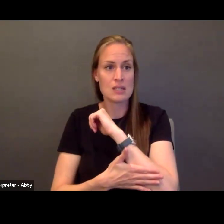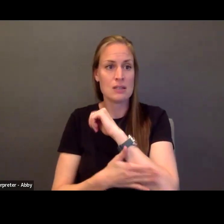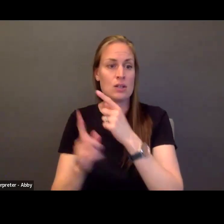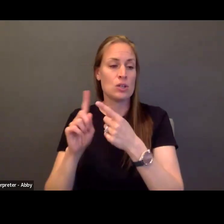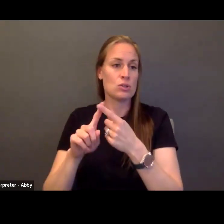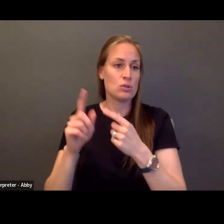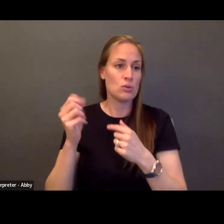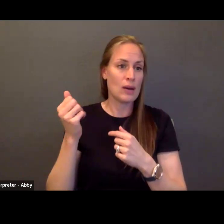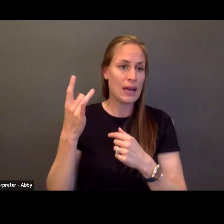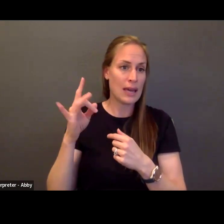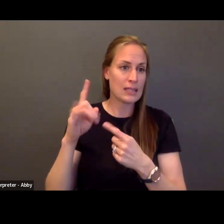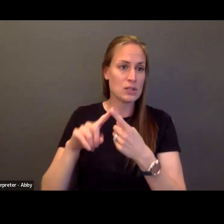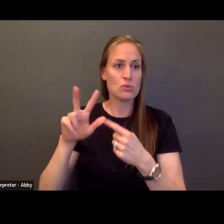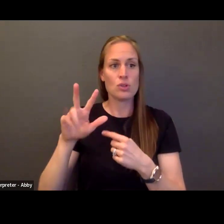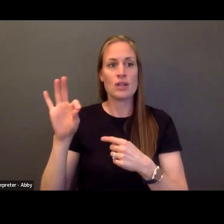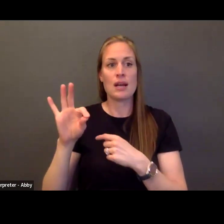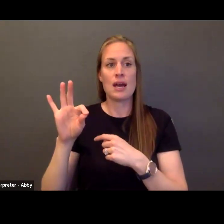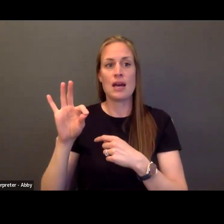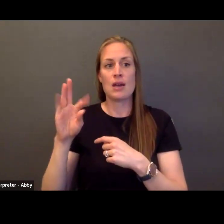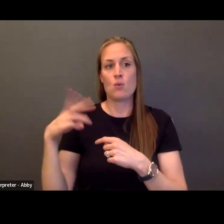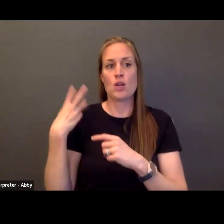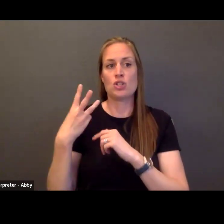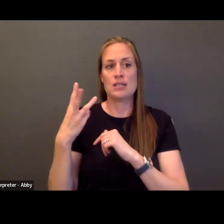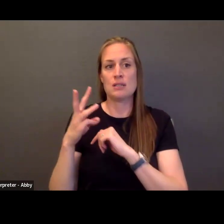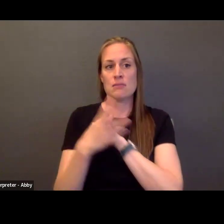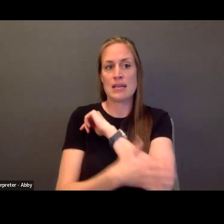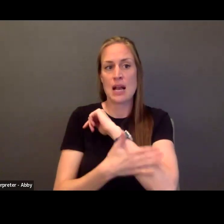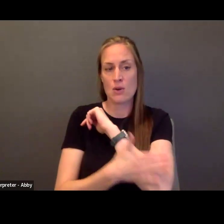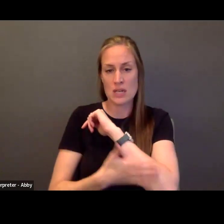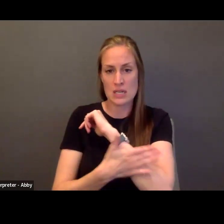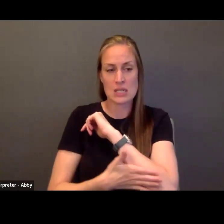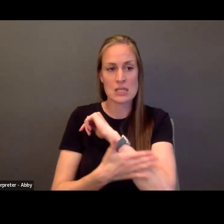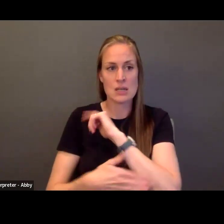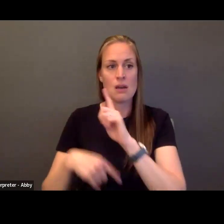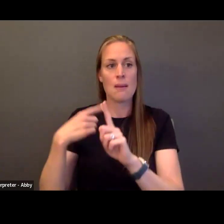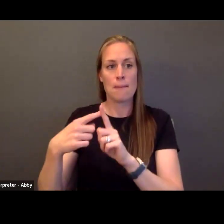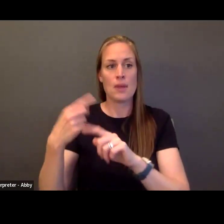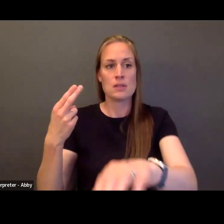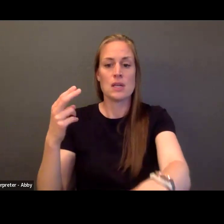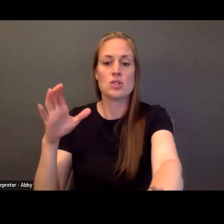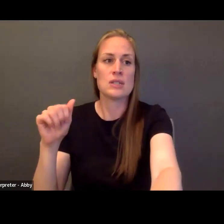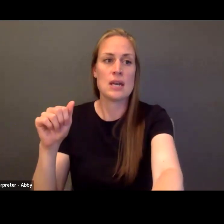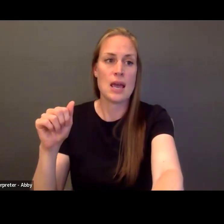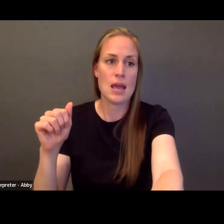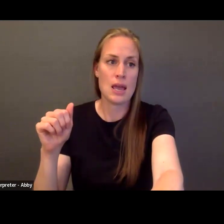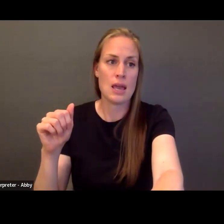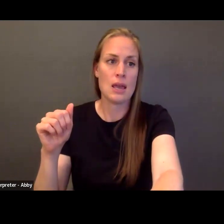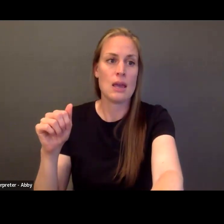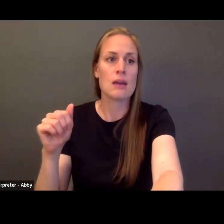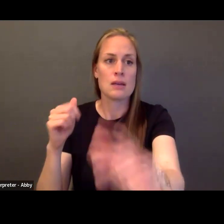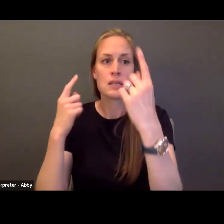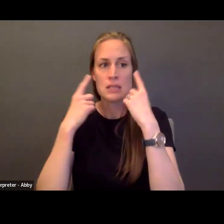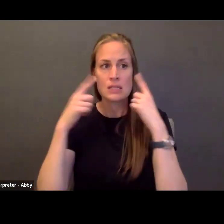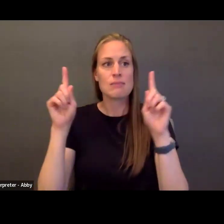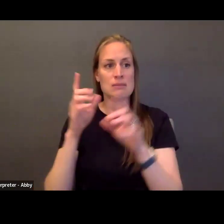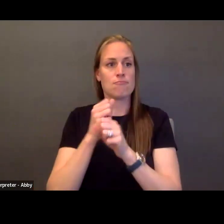stabilization and allows up to 18 weeks of in-home stabilization in alignment with national best practices. That was effective last